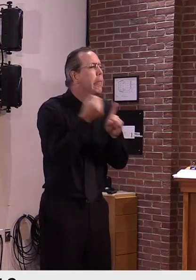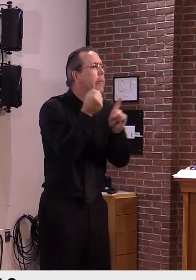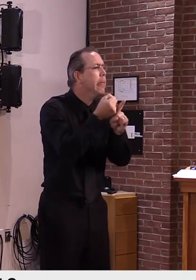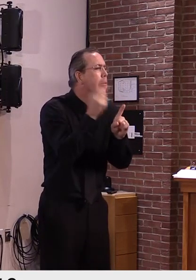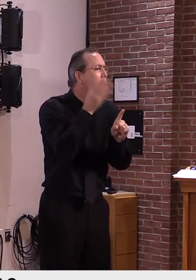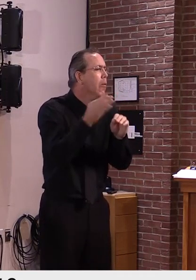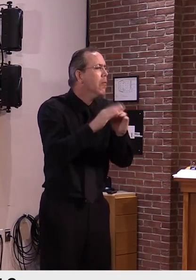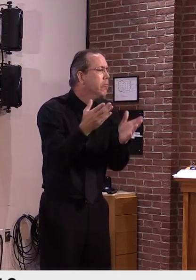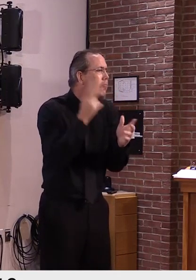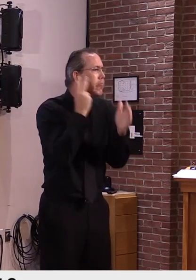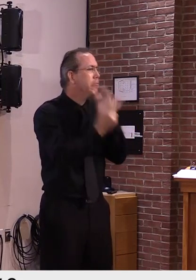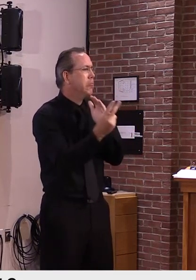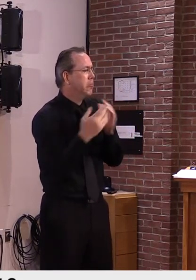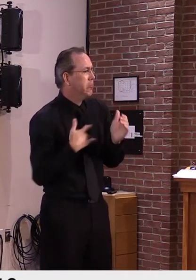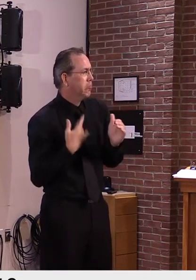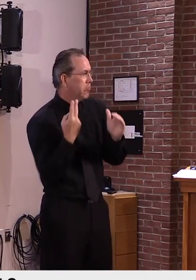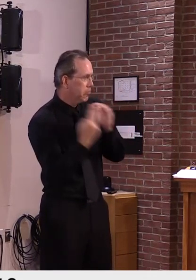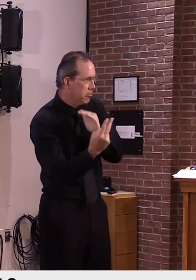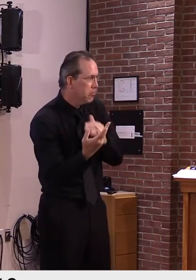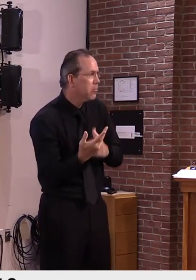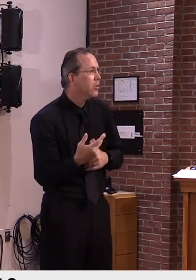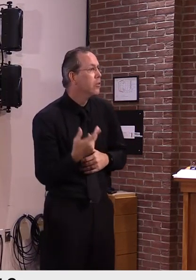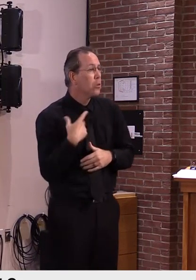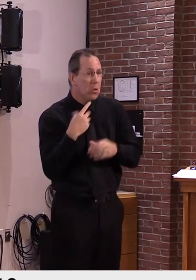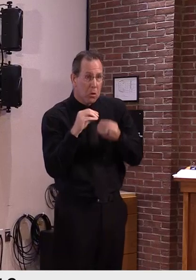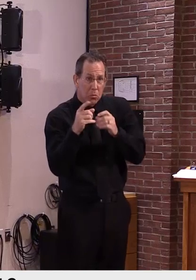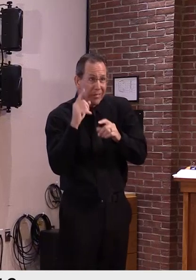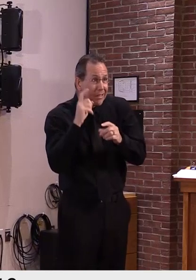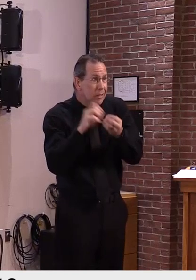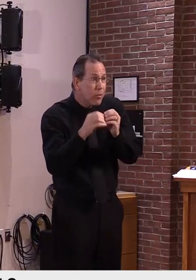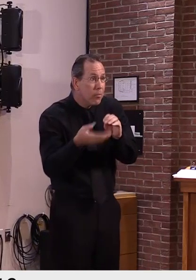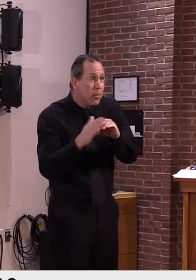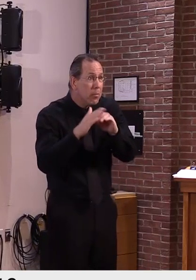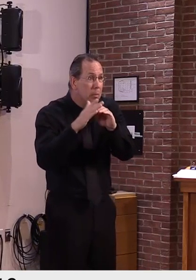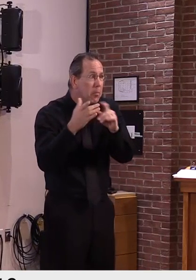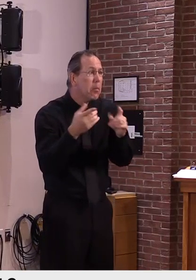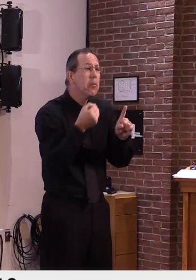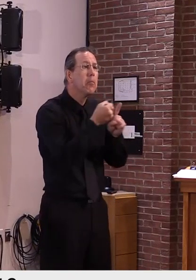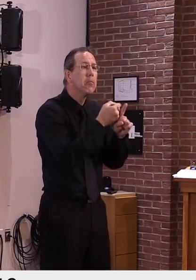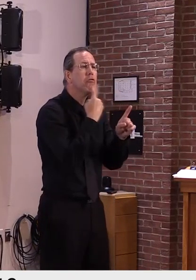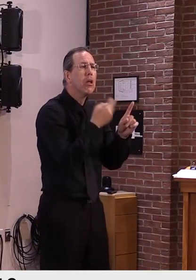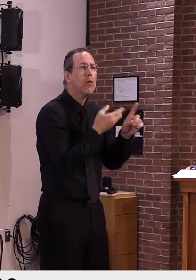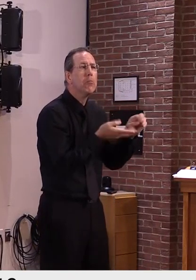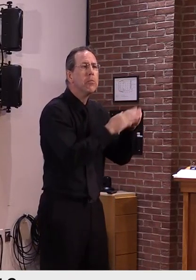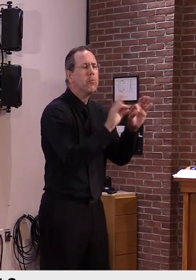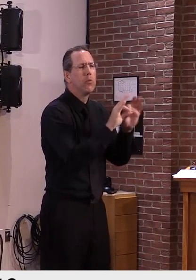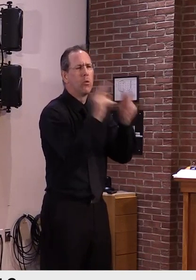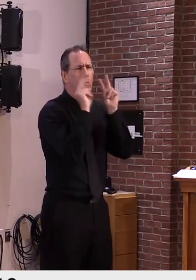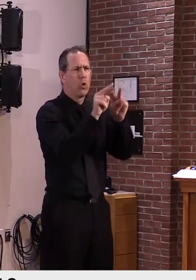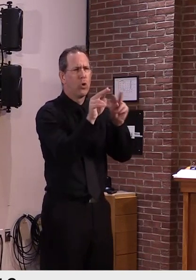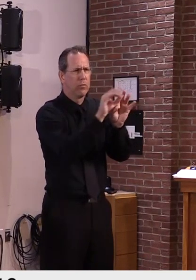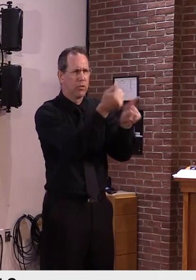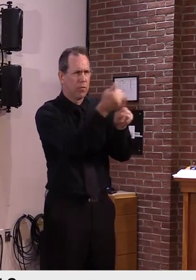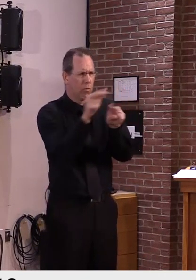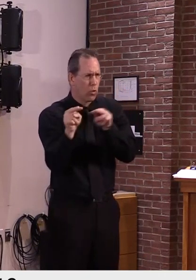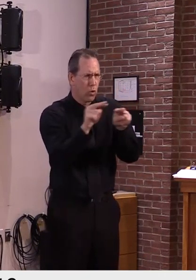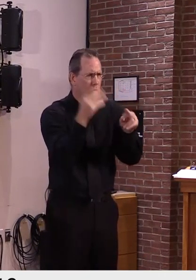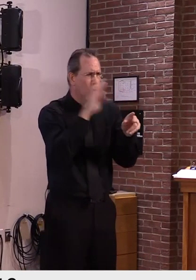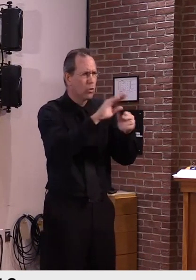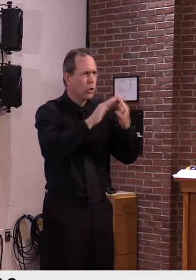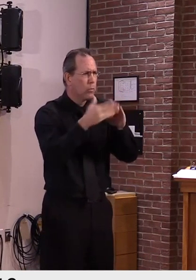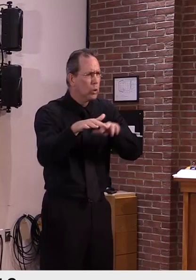because the national numbers are going up, as are the regional numbers. In terms of our restart metrics, these are all trending in the